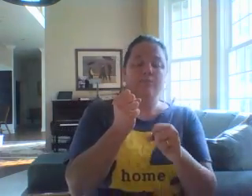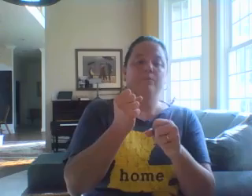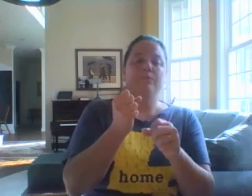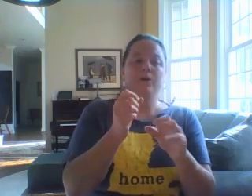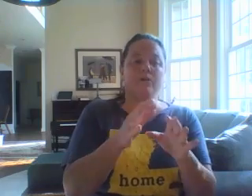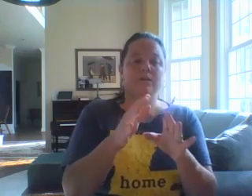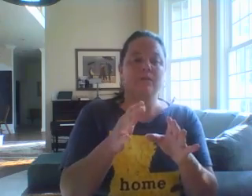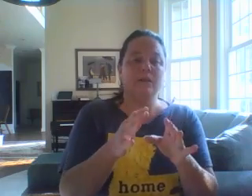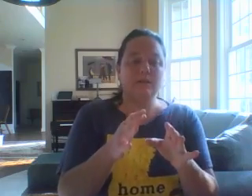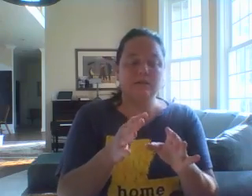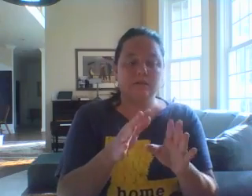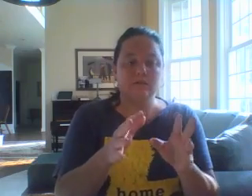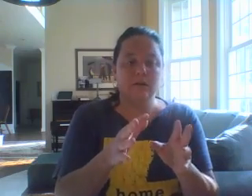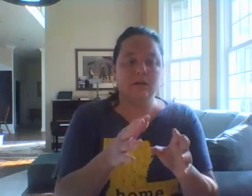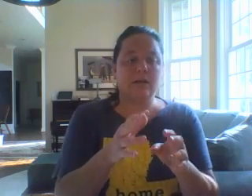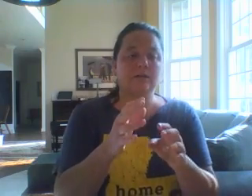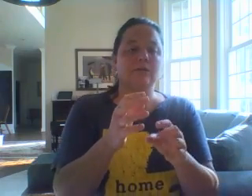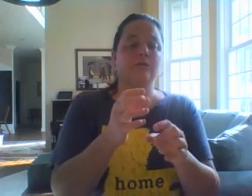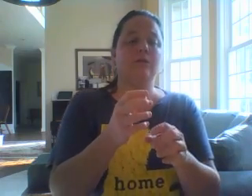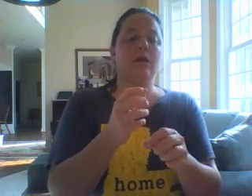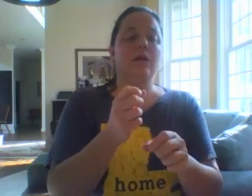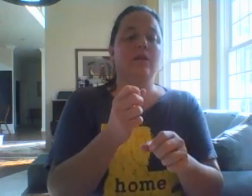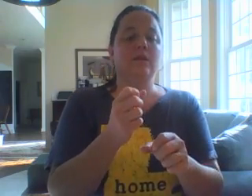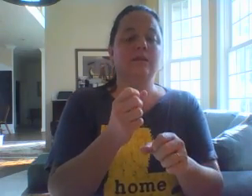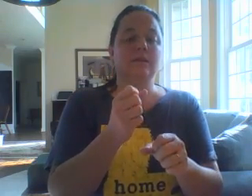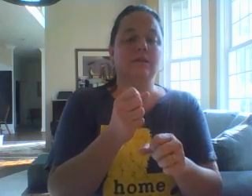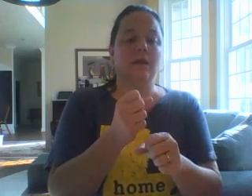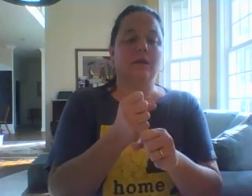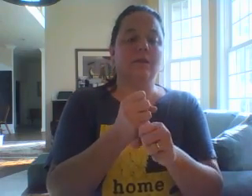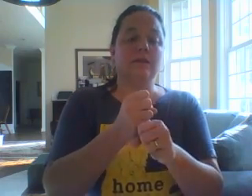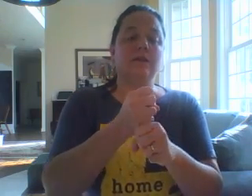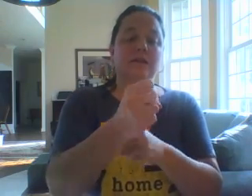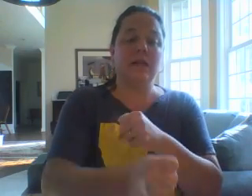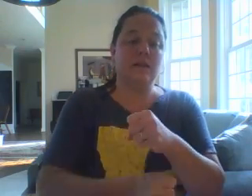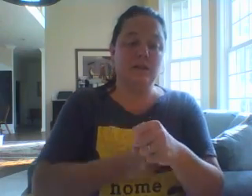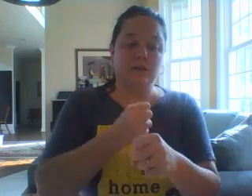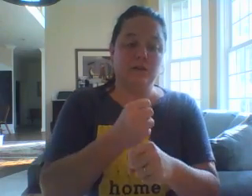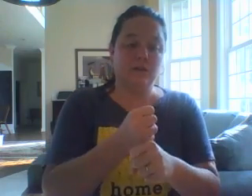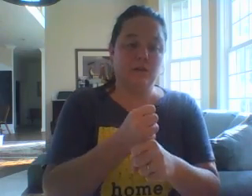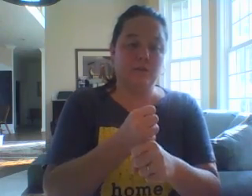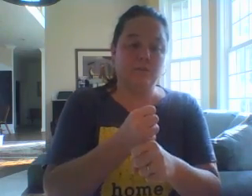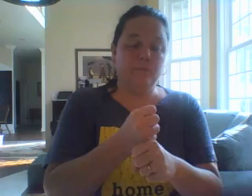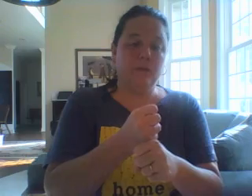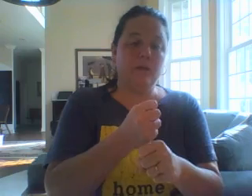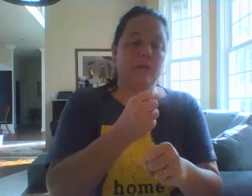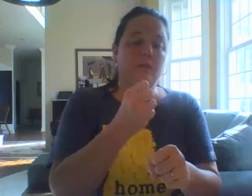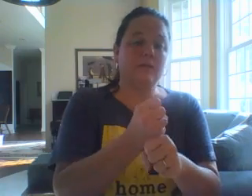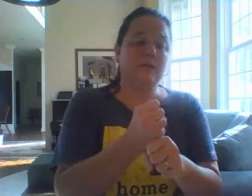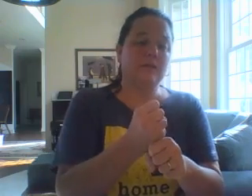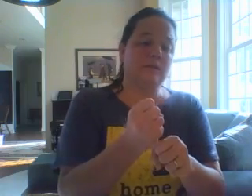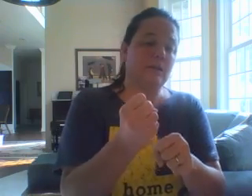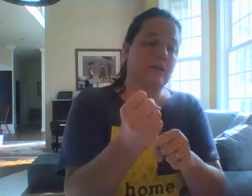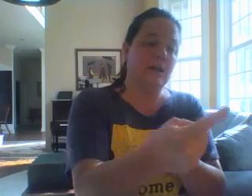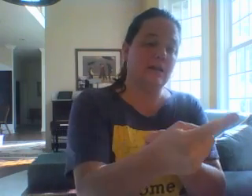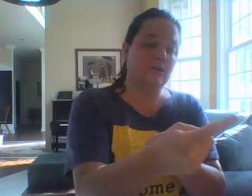We'll cover some of these in class soon. This is how you sign year. This is next